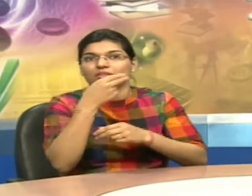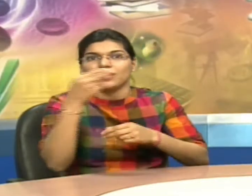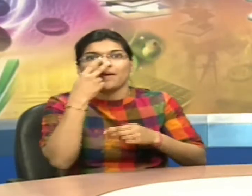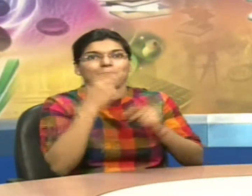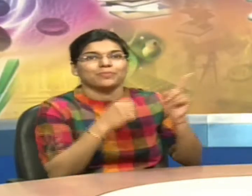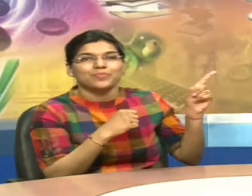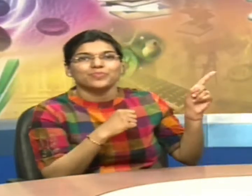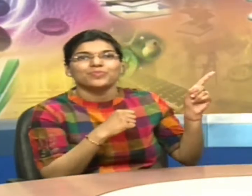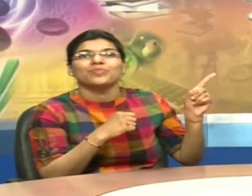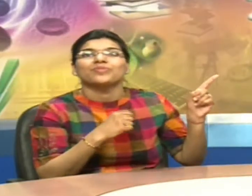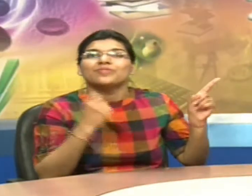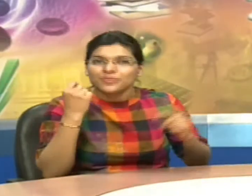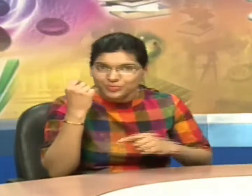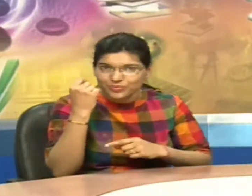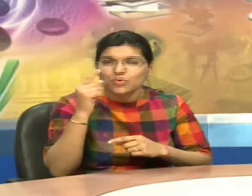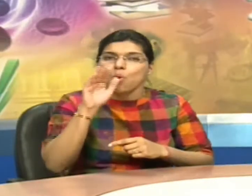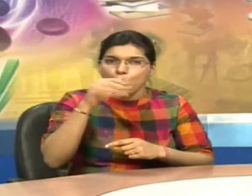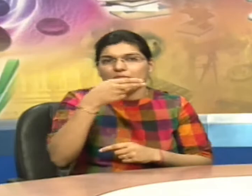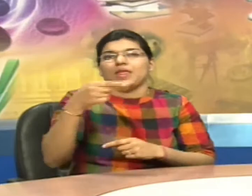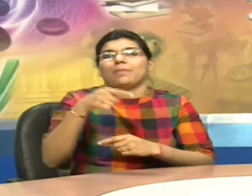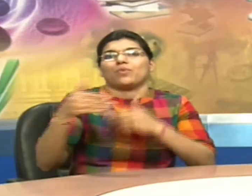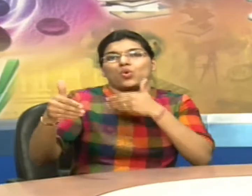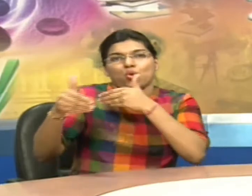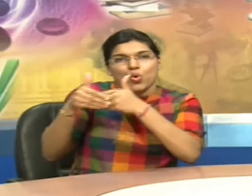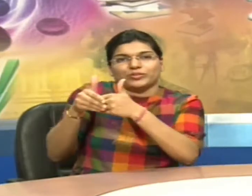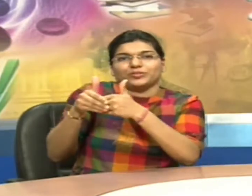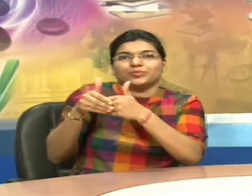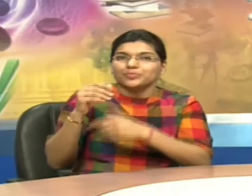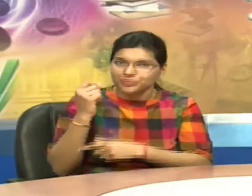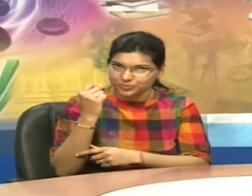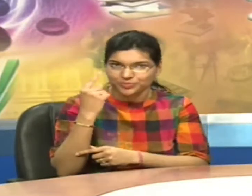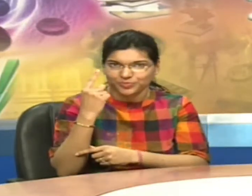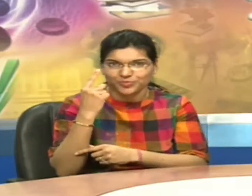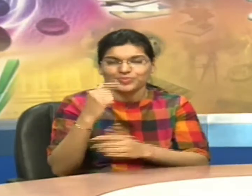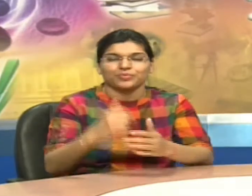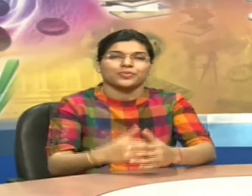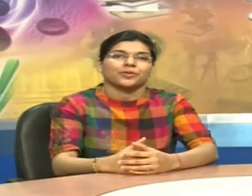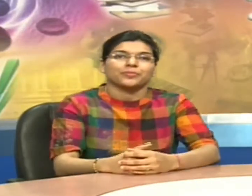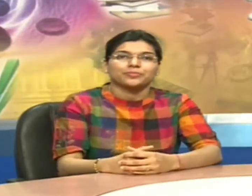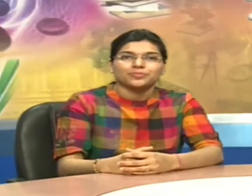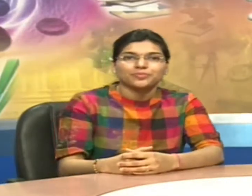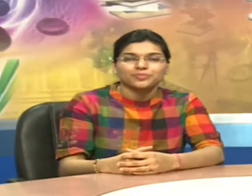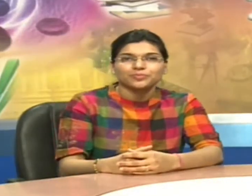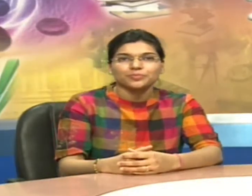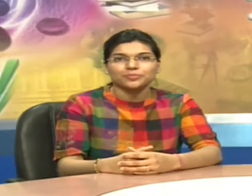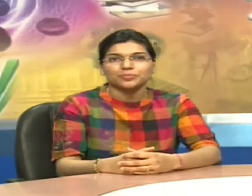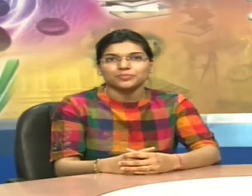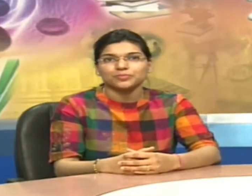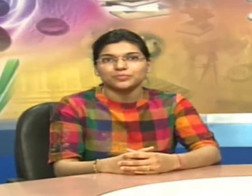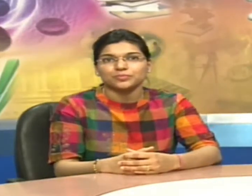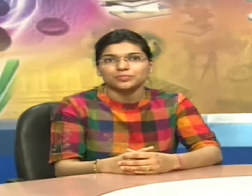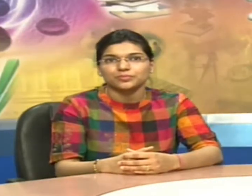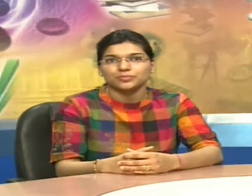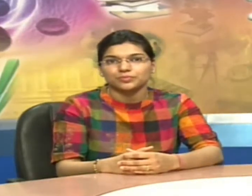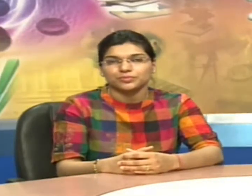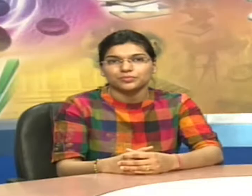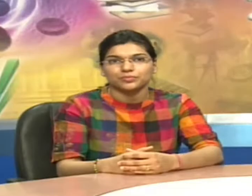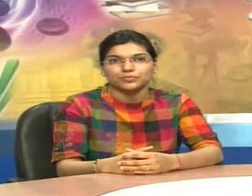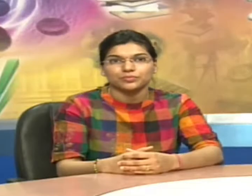The word sun and flower get closed and it become a new word, that is sunflower, a flower of yellow